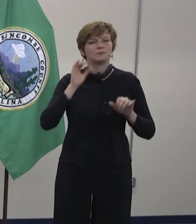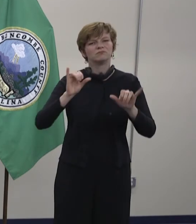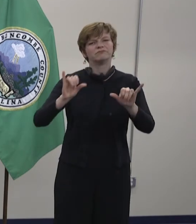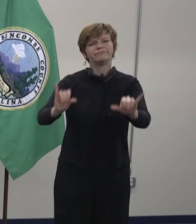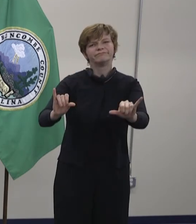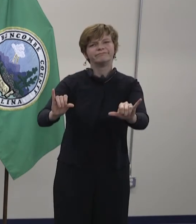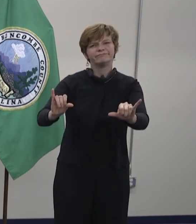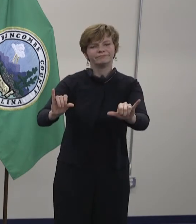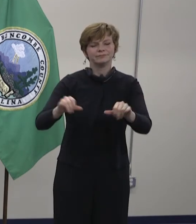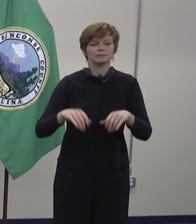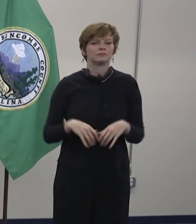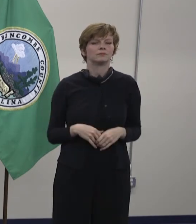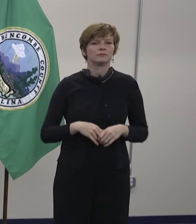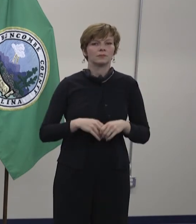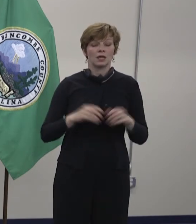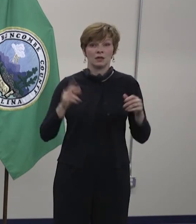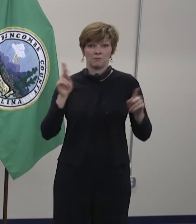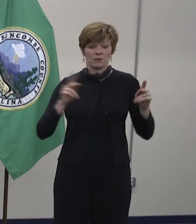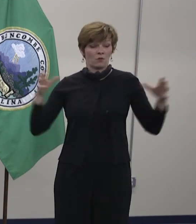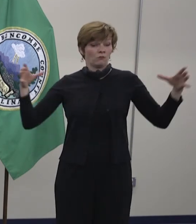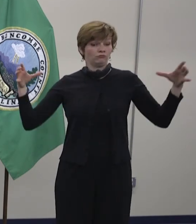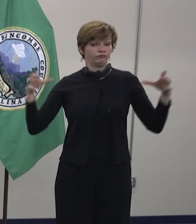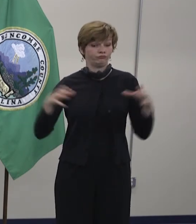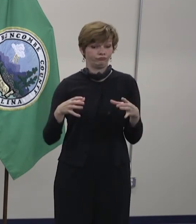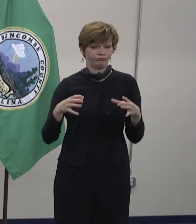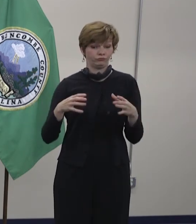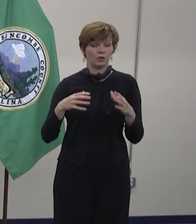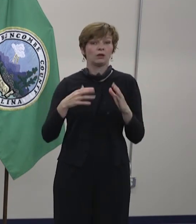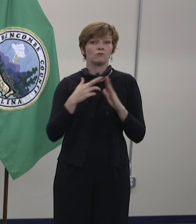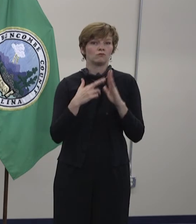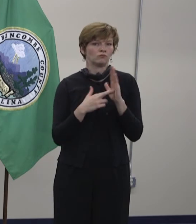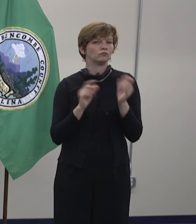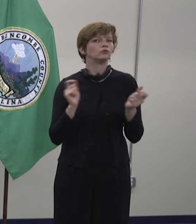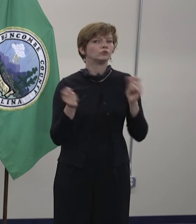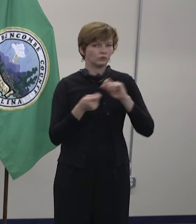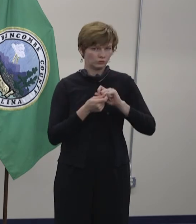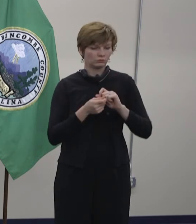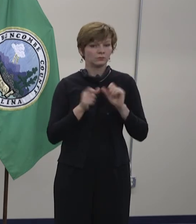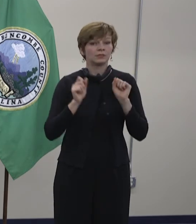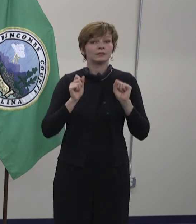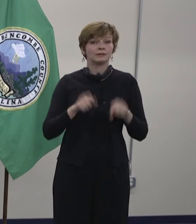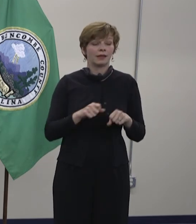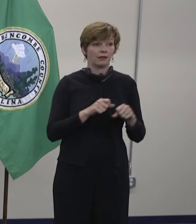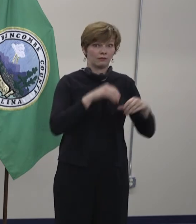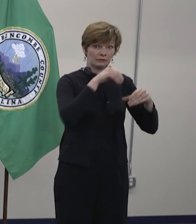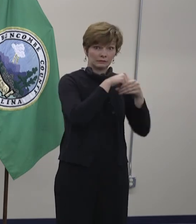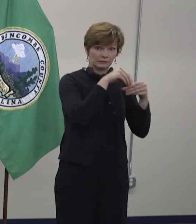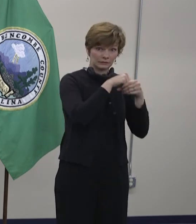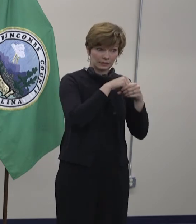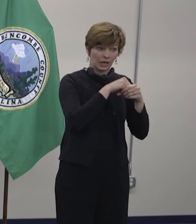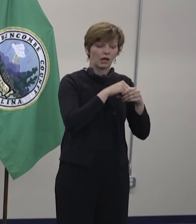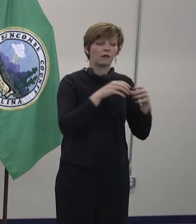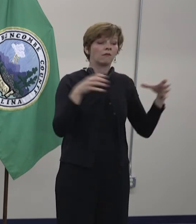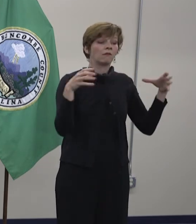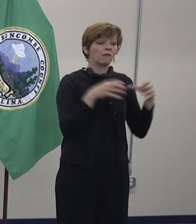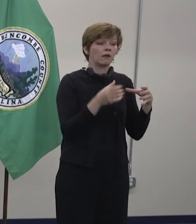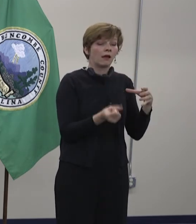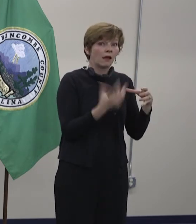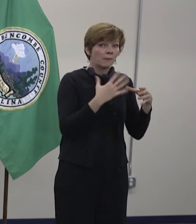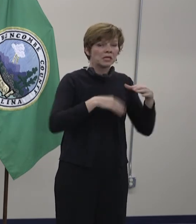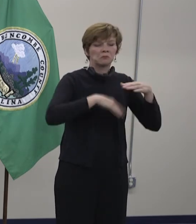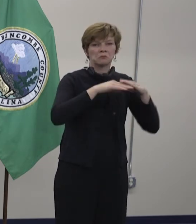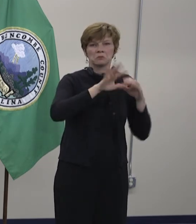Mass gathering guidelines have changed and will now allow for groups of up to 25 people to meet indoors